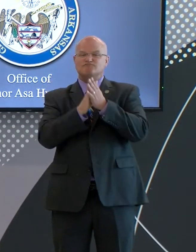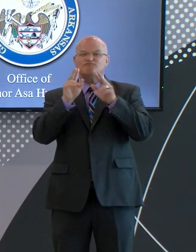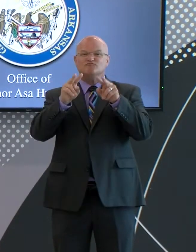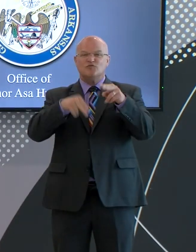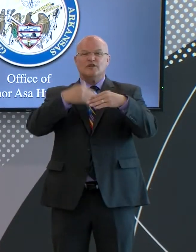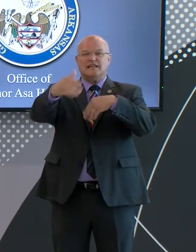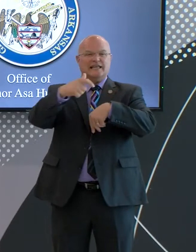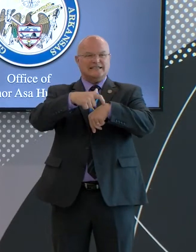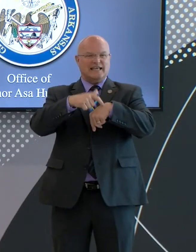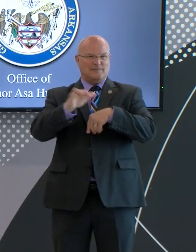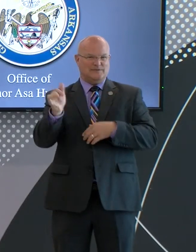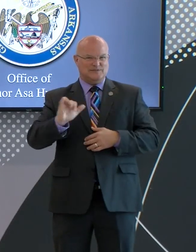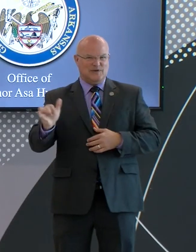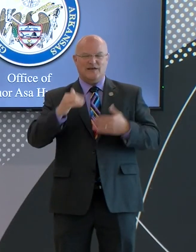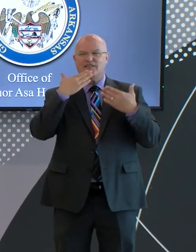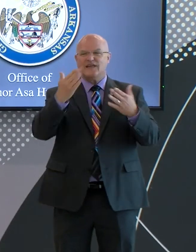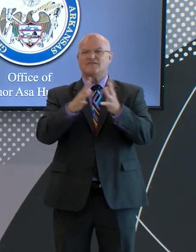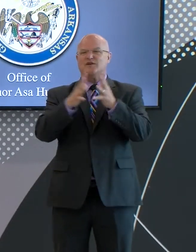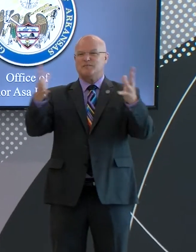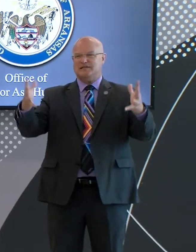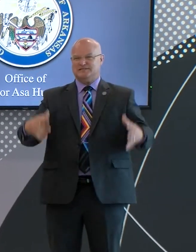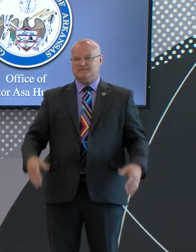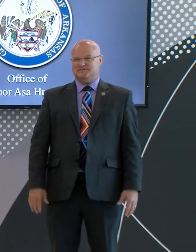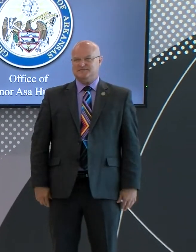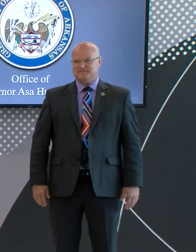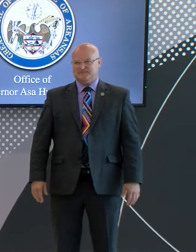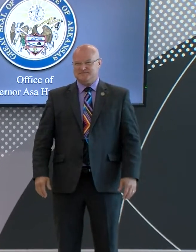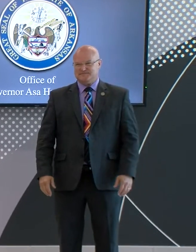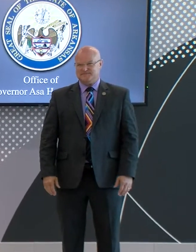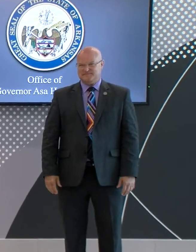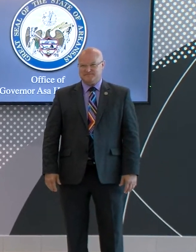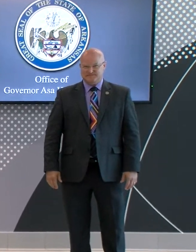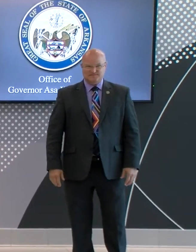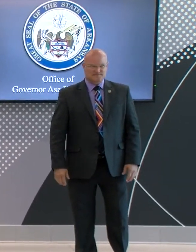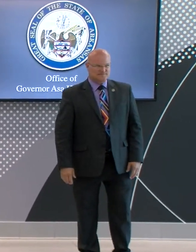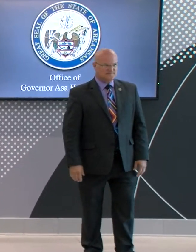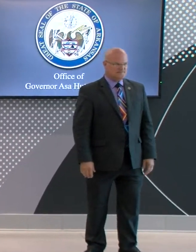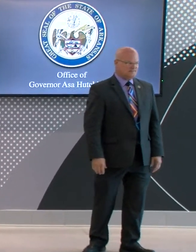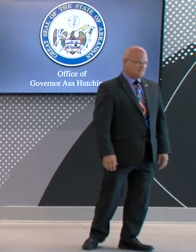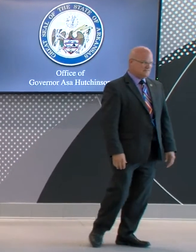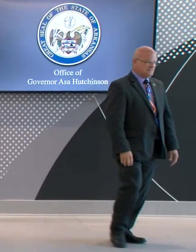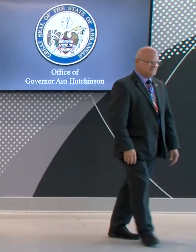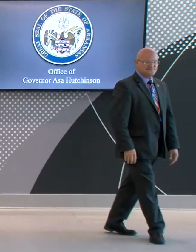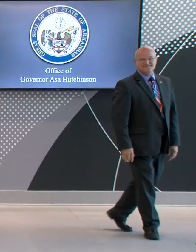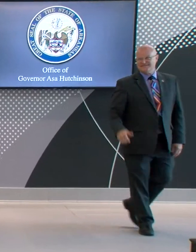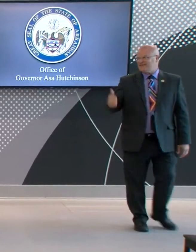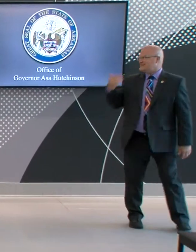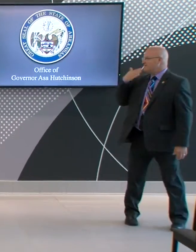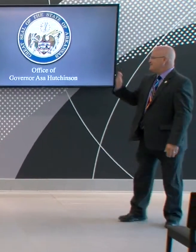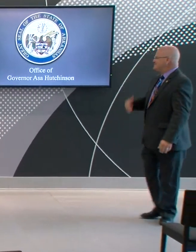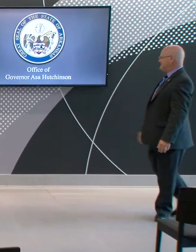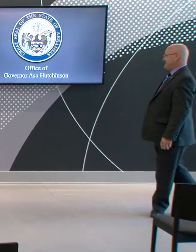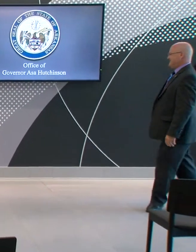next occasion as well. Thank you very much. Thanks, Eddie.